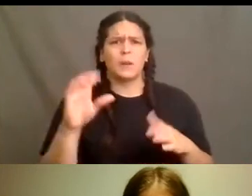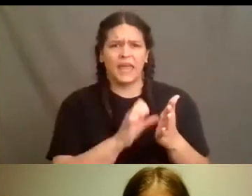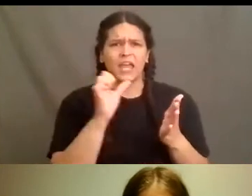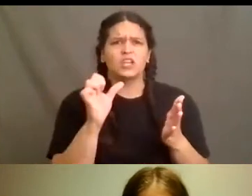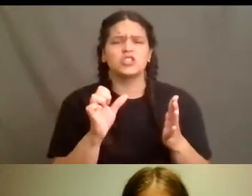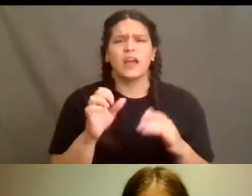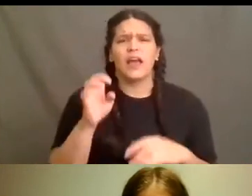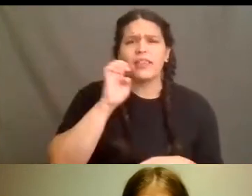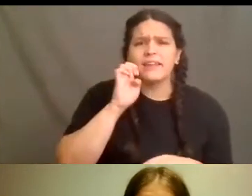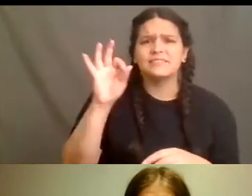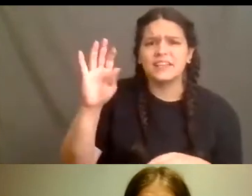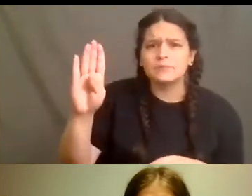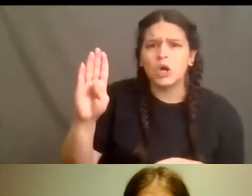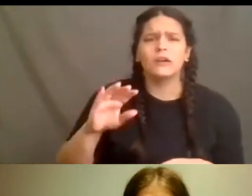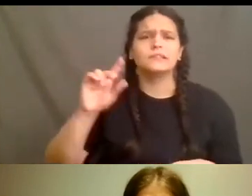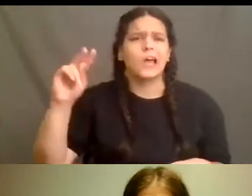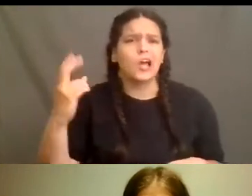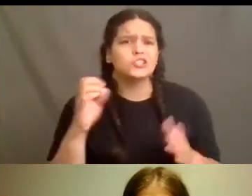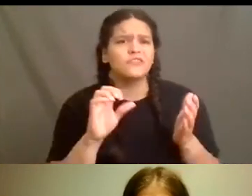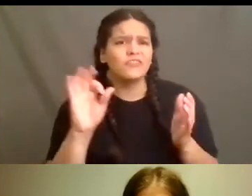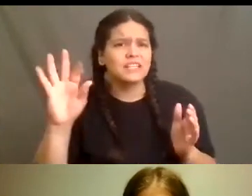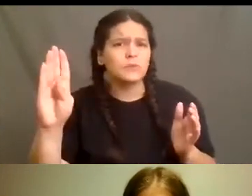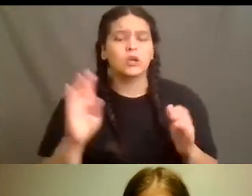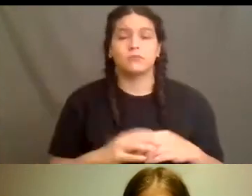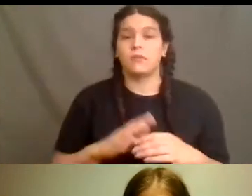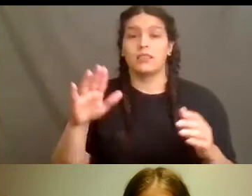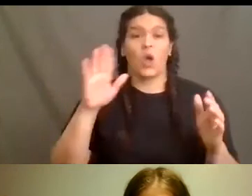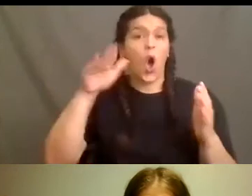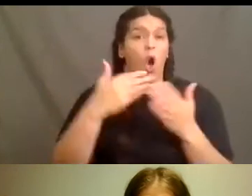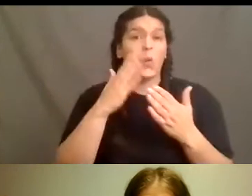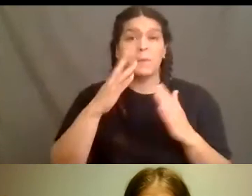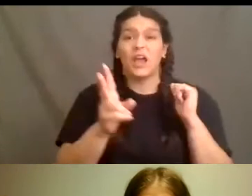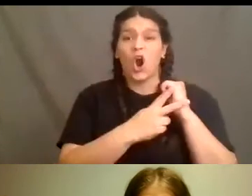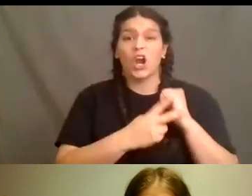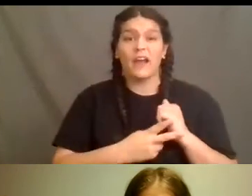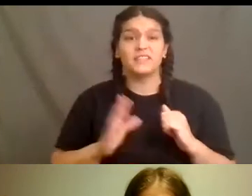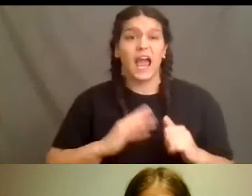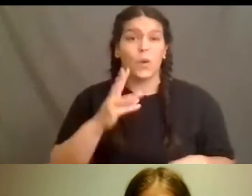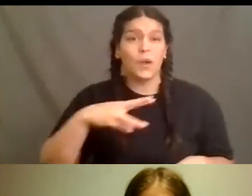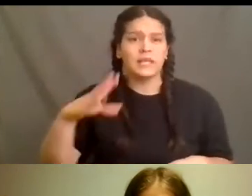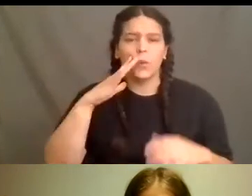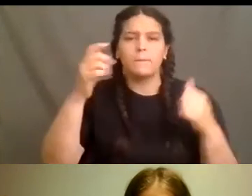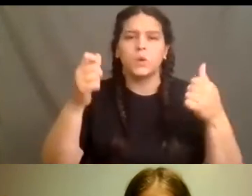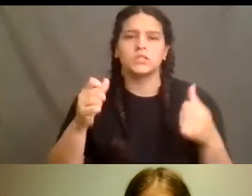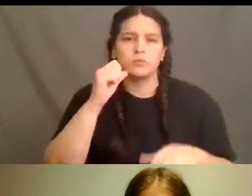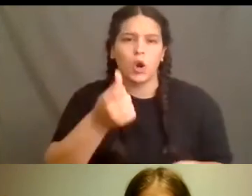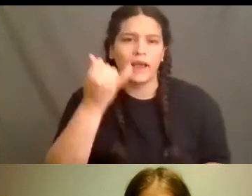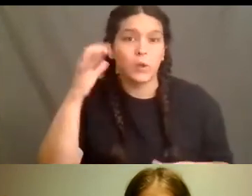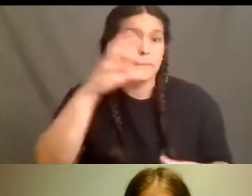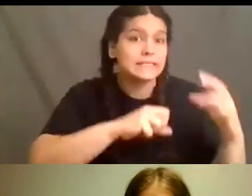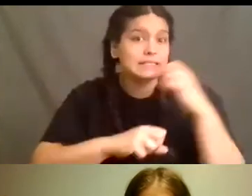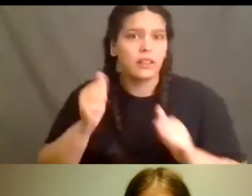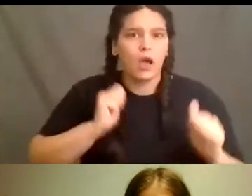Elena's Facebook page, and this will all be archived on our website, so we'll post it tomorrow. Those of you who have missed the concert, please go to